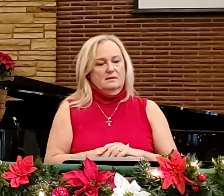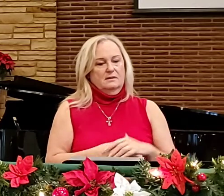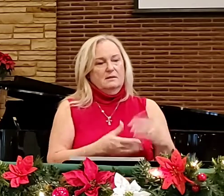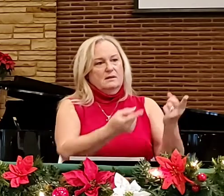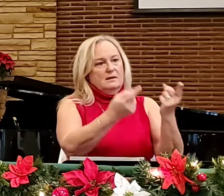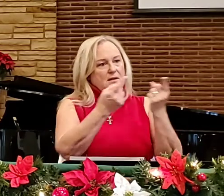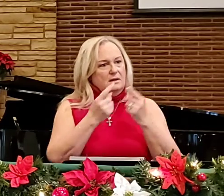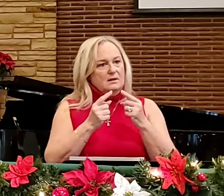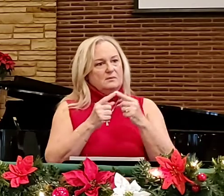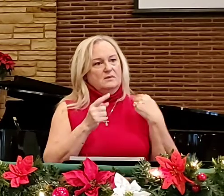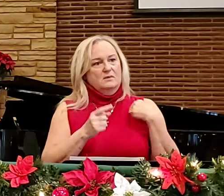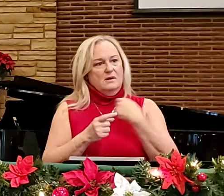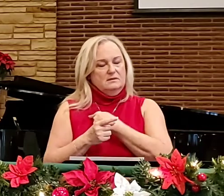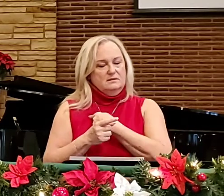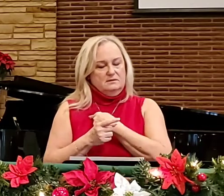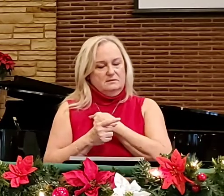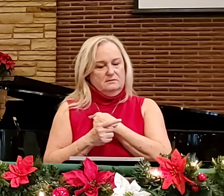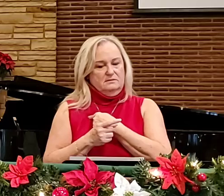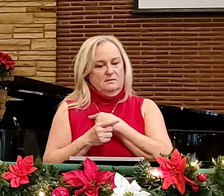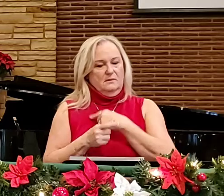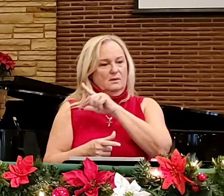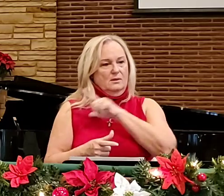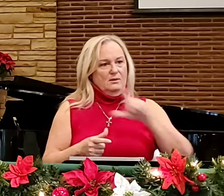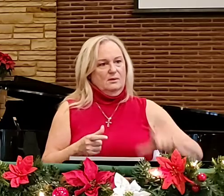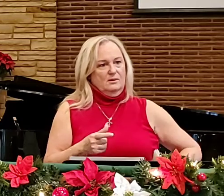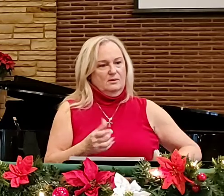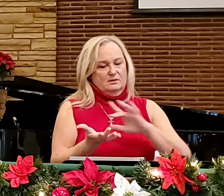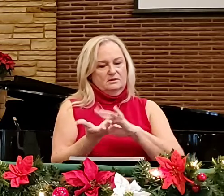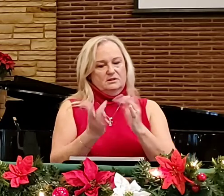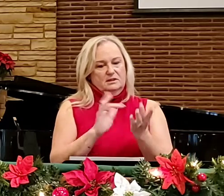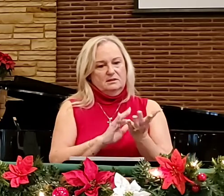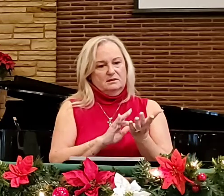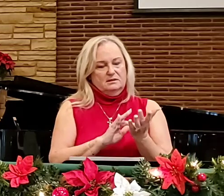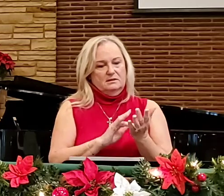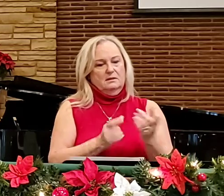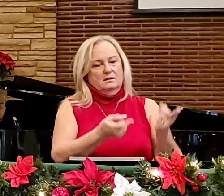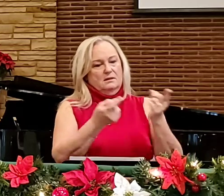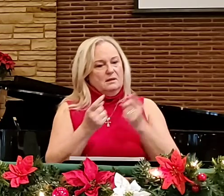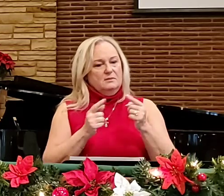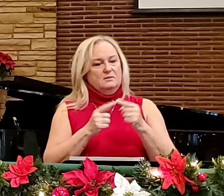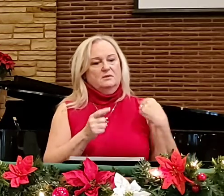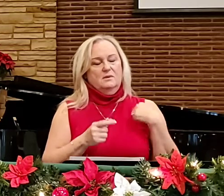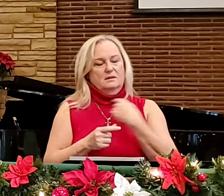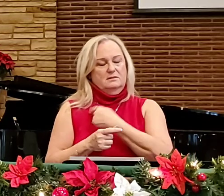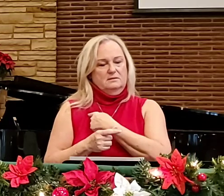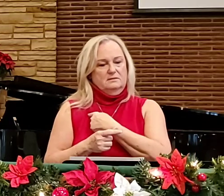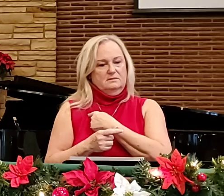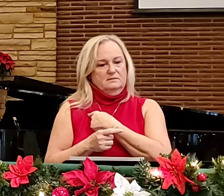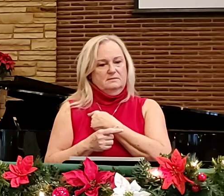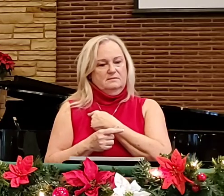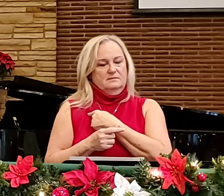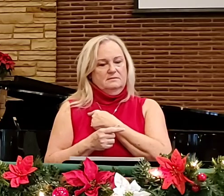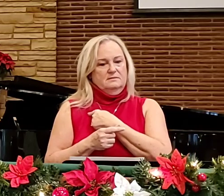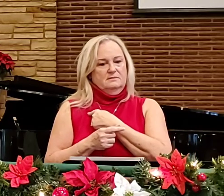Come to us, Lord Jesus. Come to us.